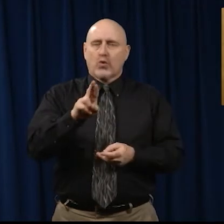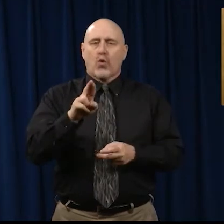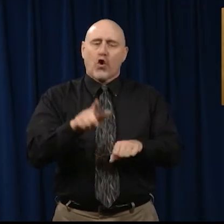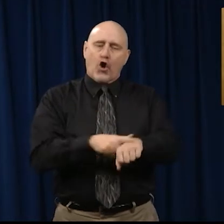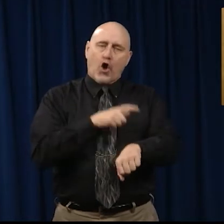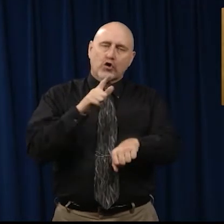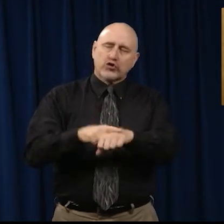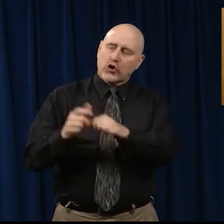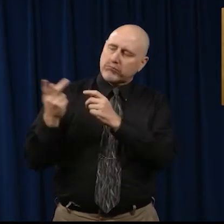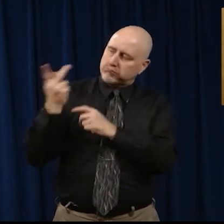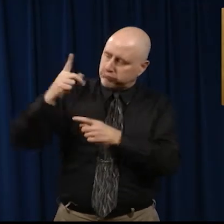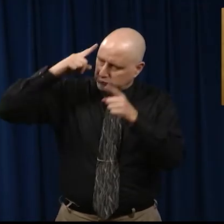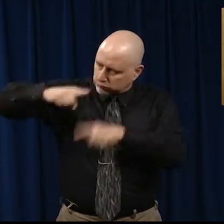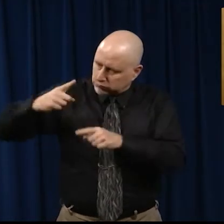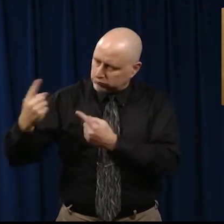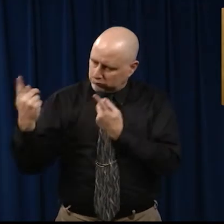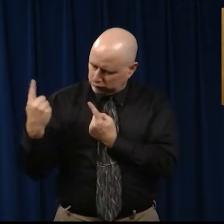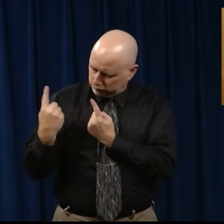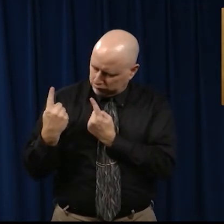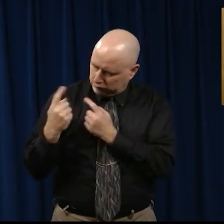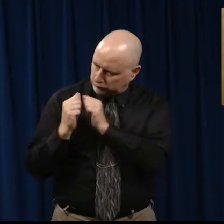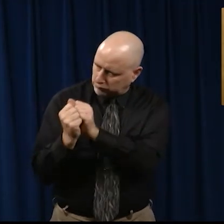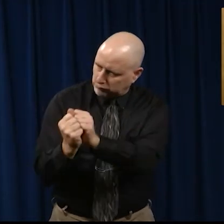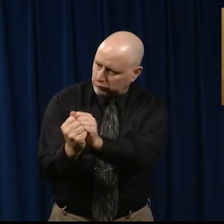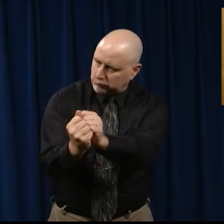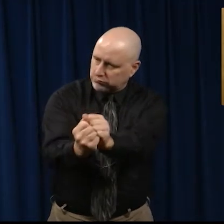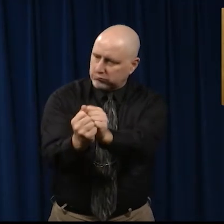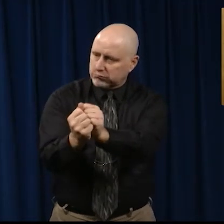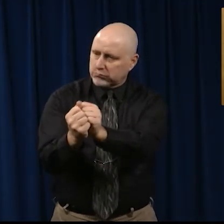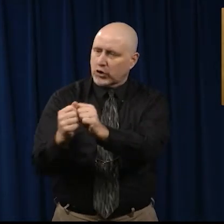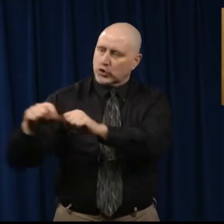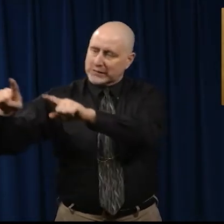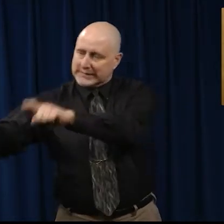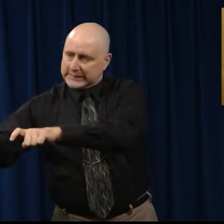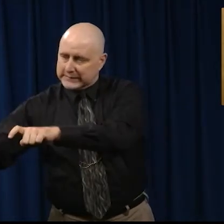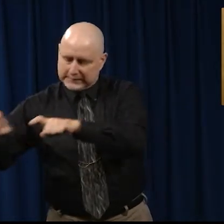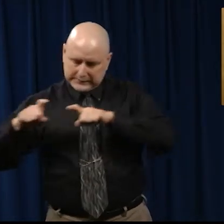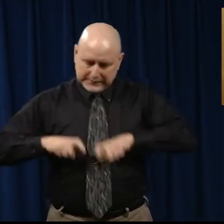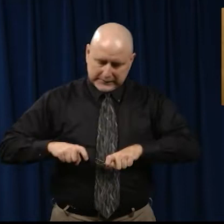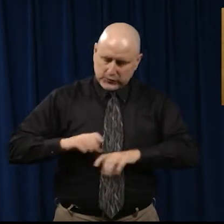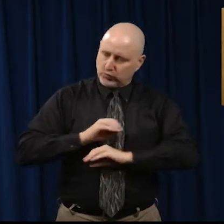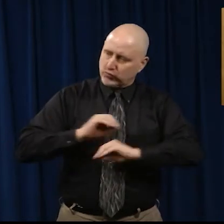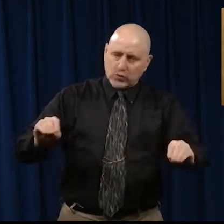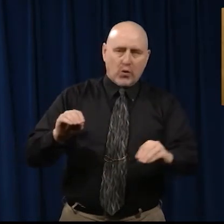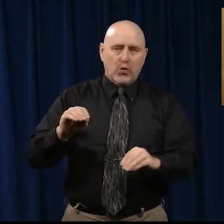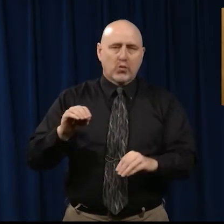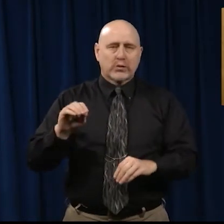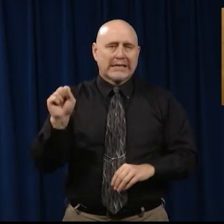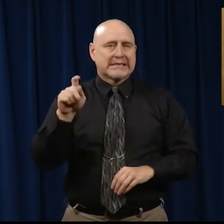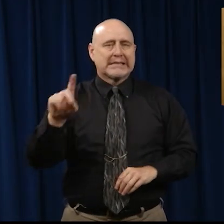to be in a long-term mutually monogamous relationship with a partner who has been tested and is known to be